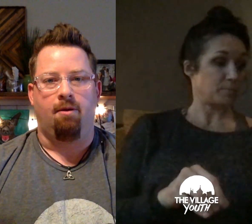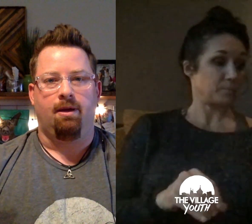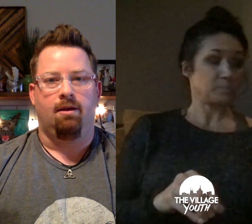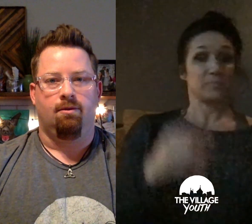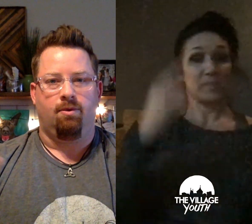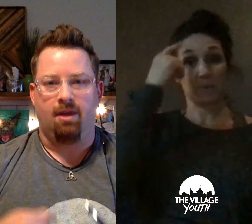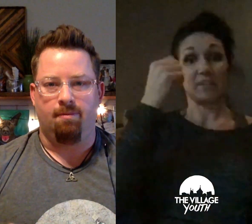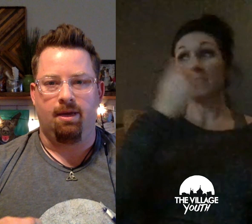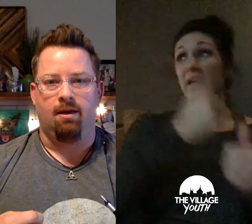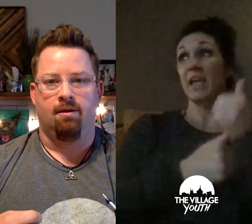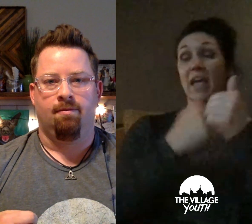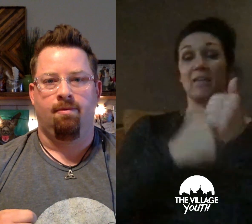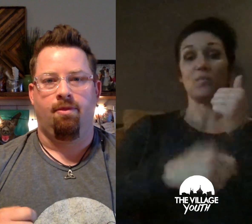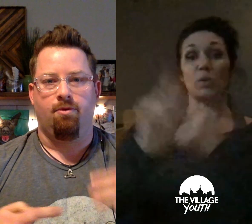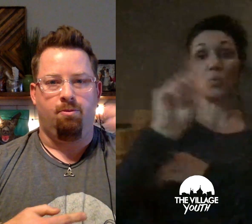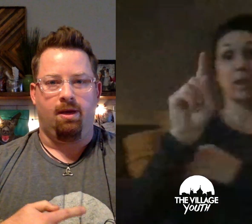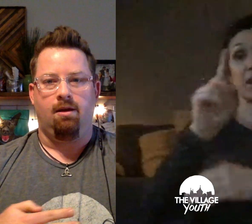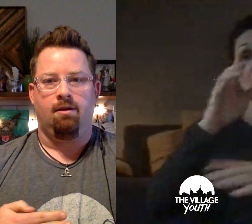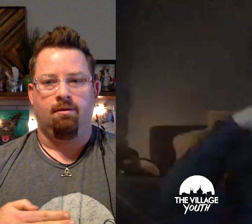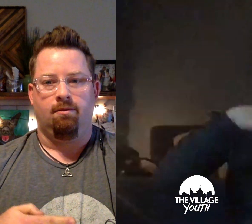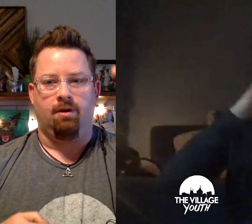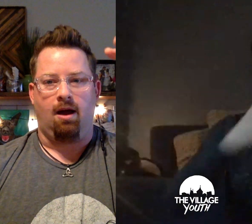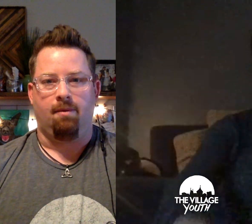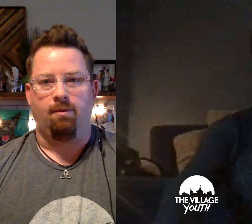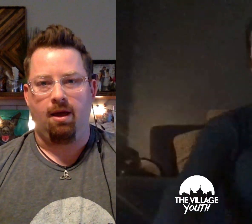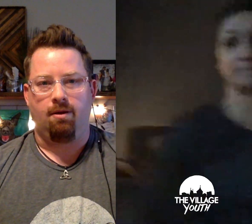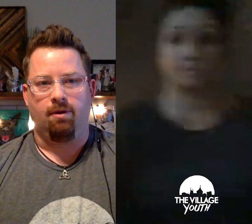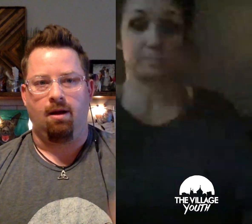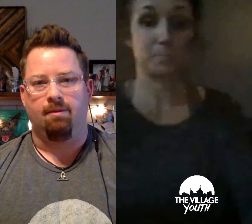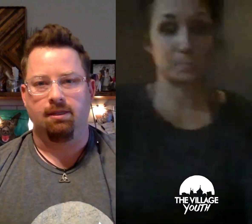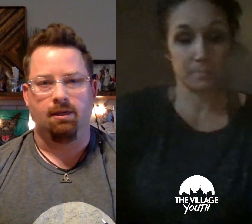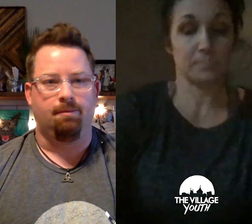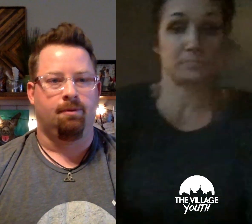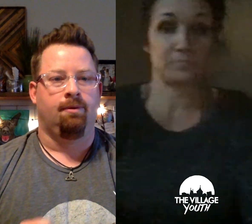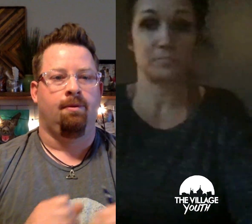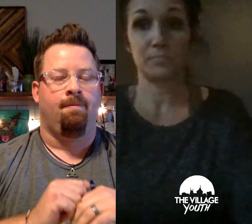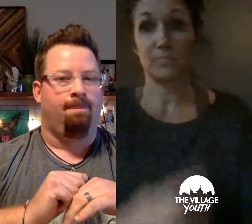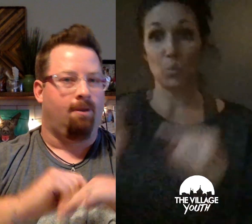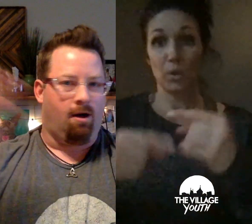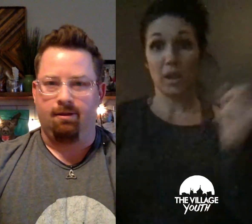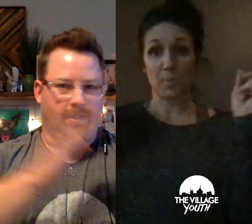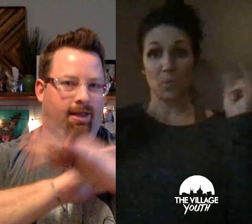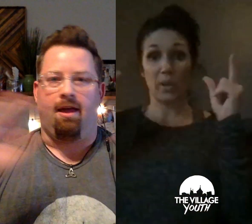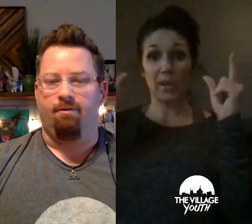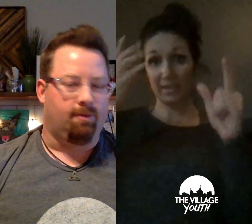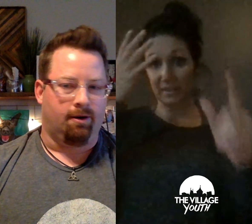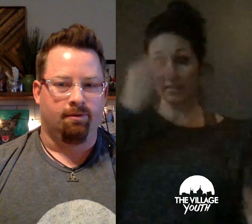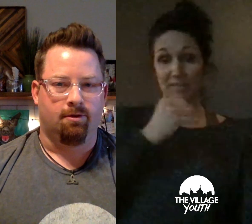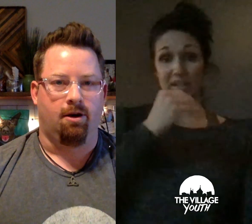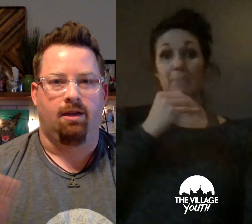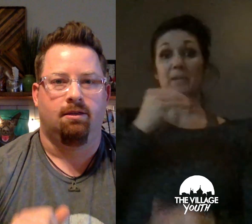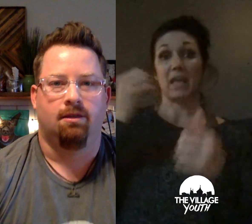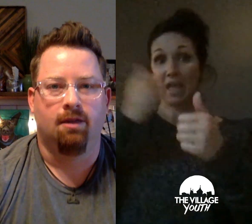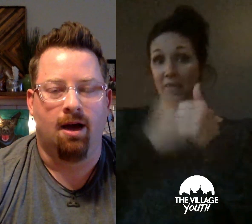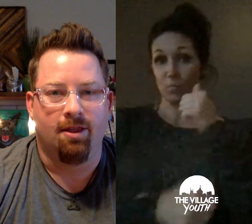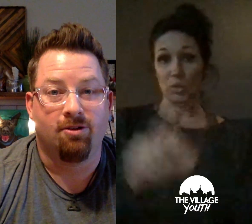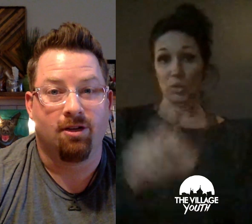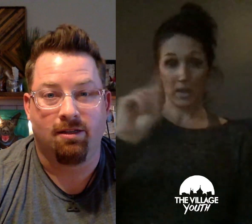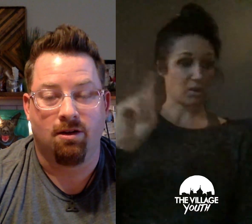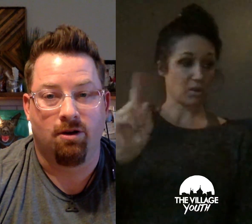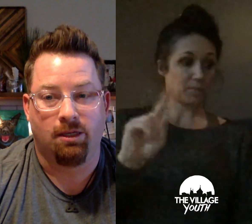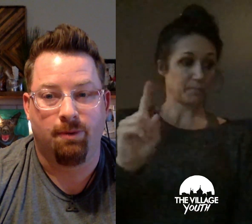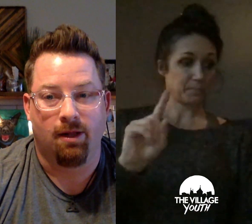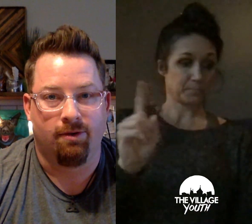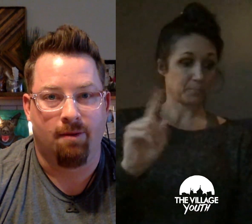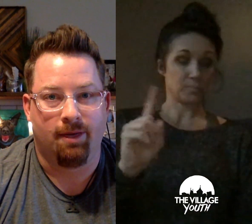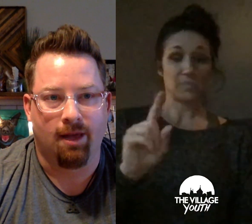everywhere around me, within me, through me, when I'm awake, when I'm asleep, like everywhere. Christ. Everywhere. There's a great